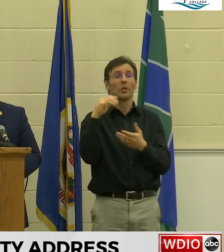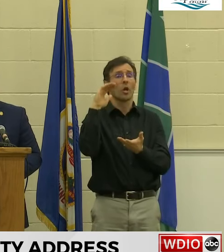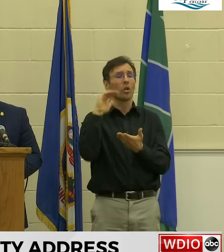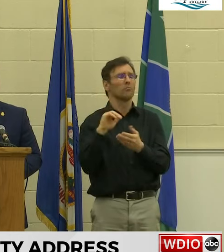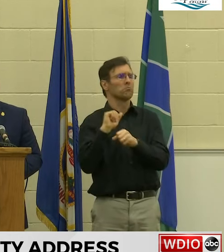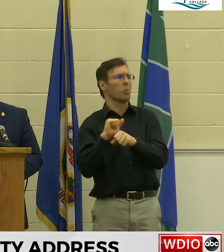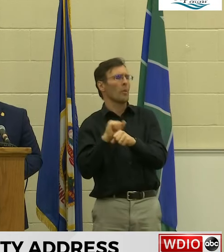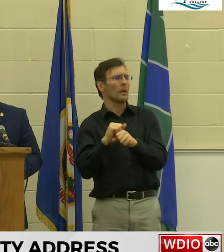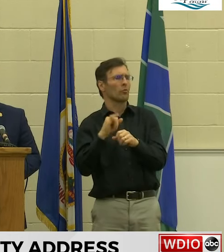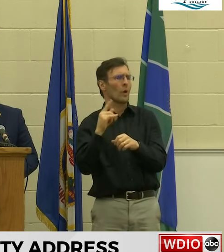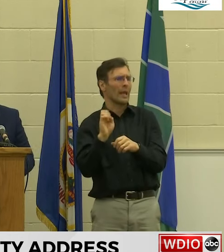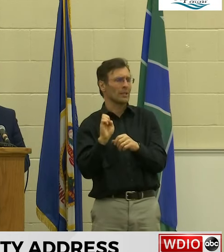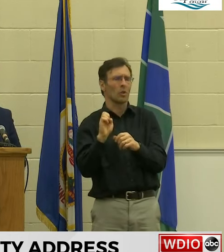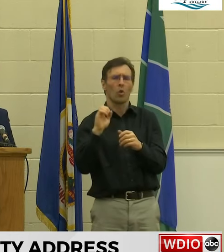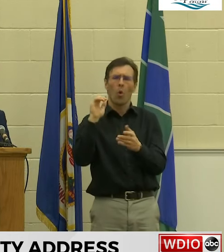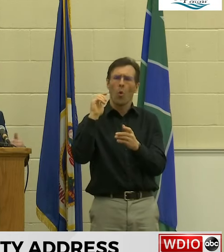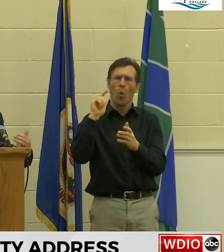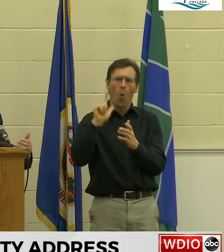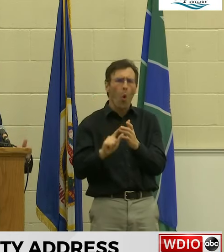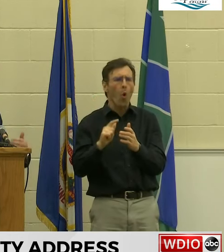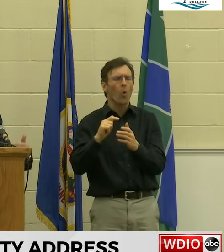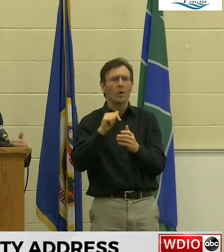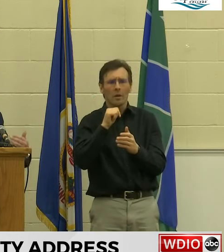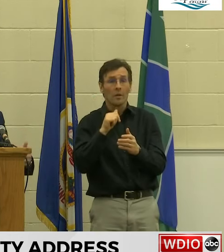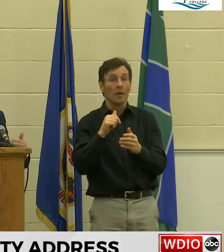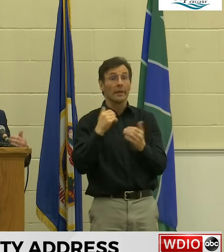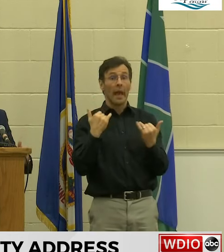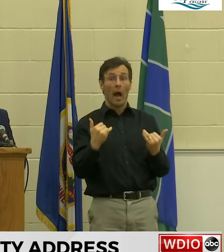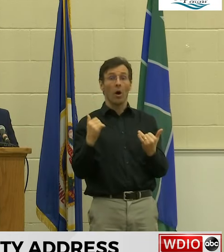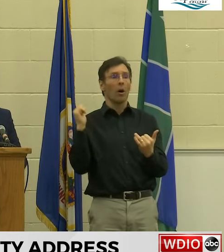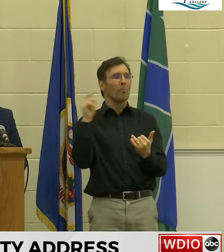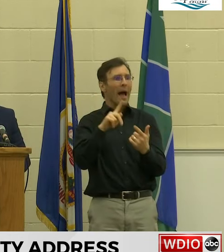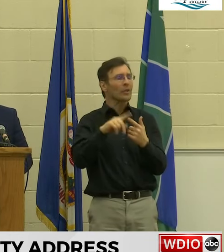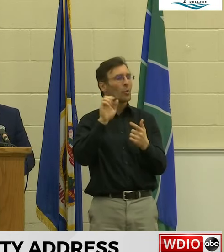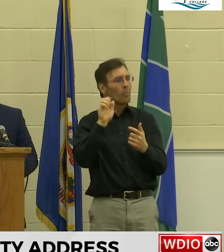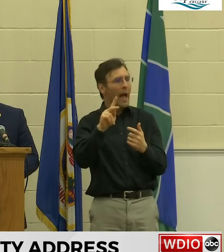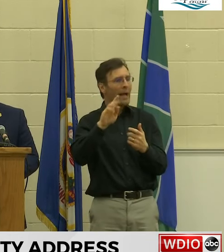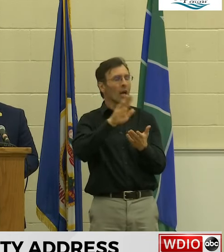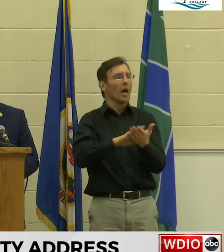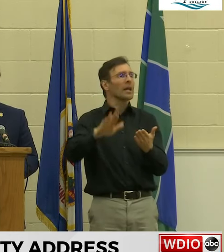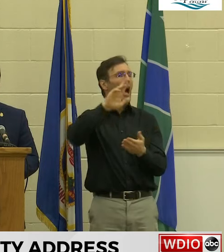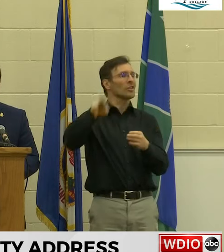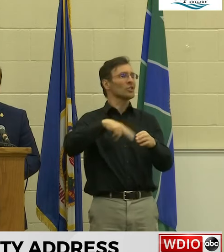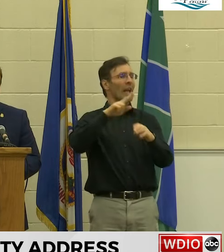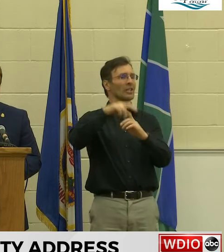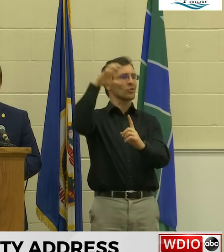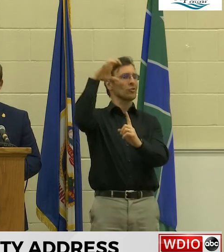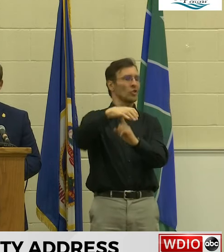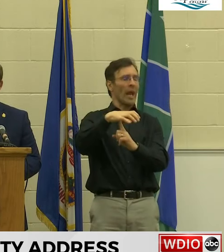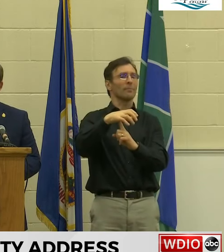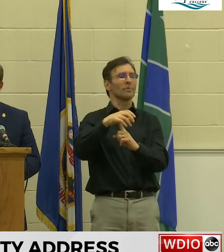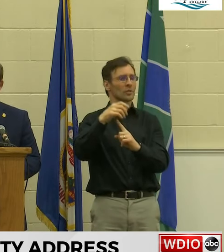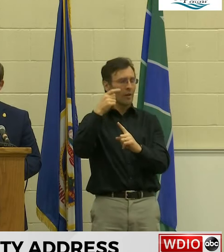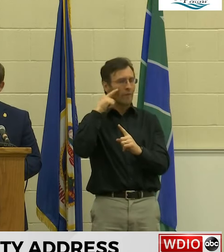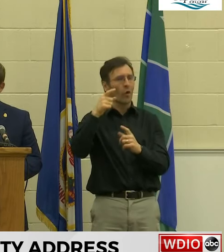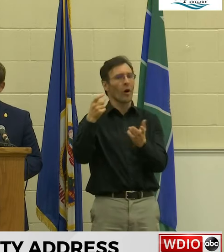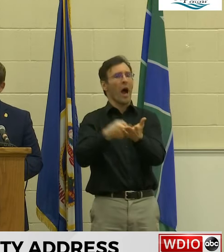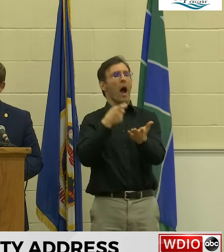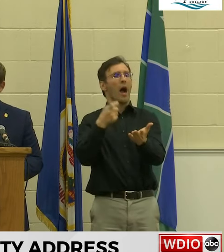state. And now we have back, we're now home to back-to-back college national champions as of Saturday. So.